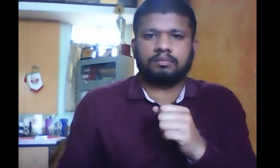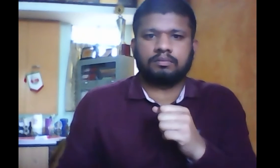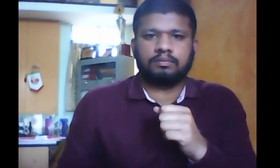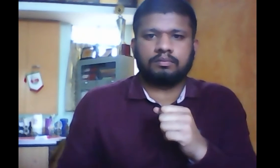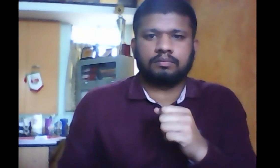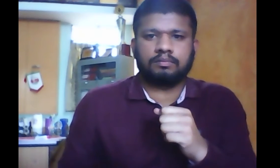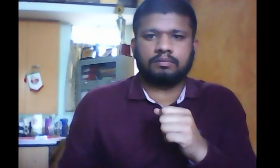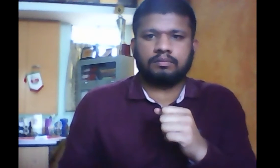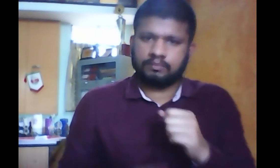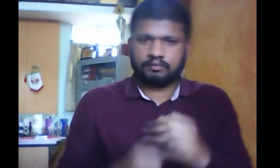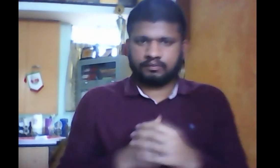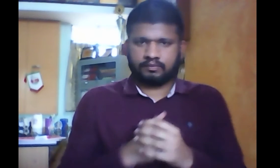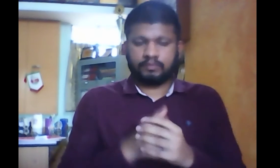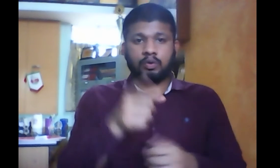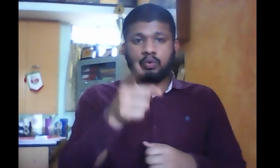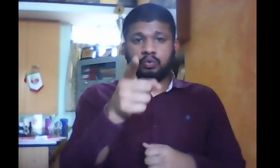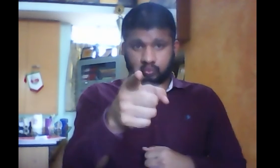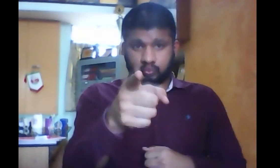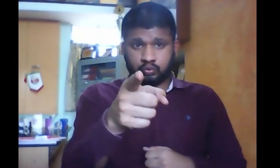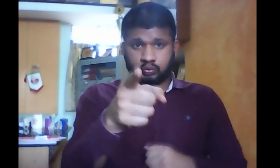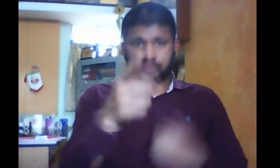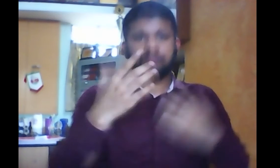ahead and shake your head twice for question.